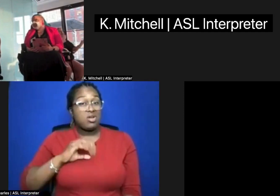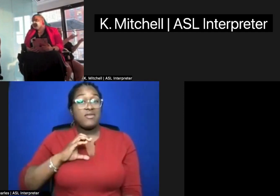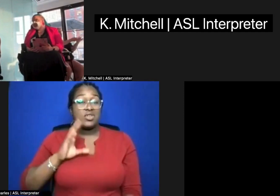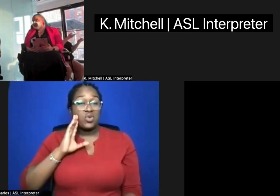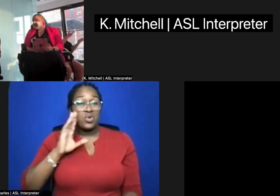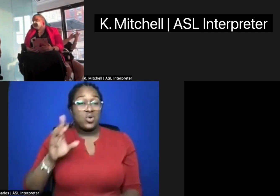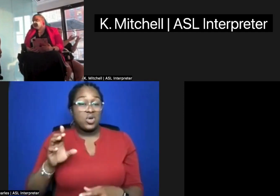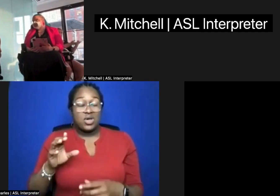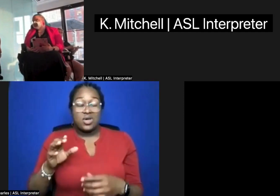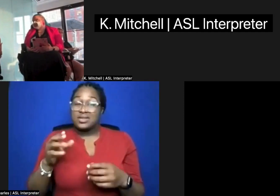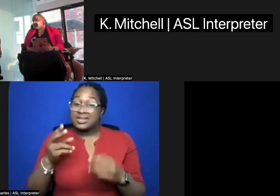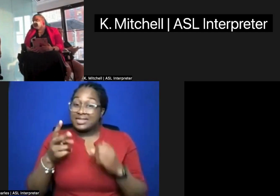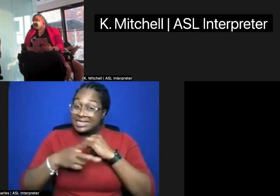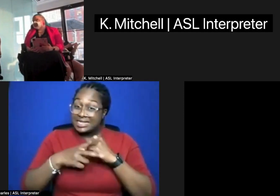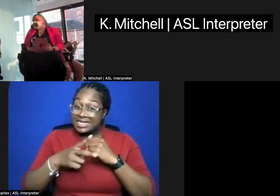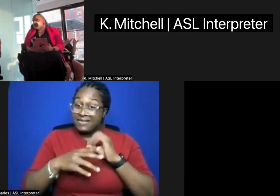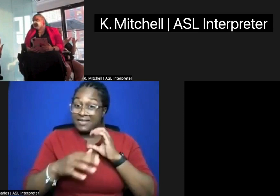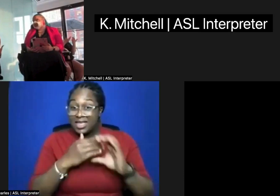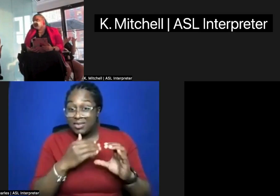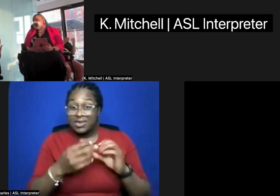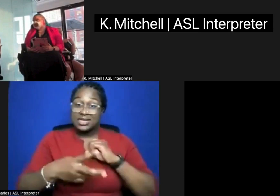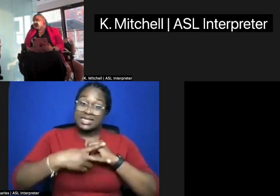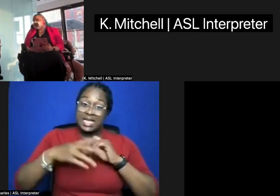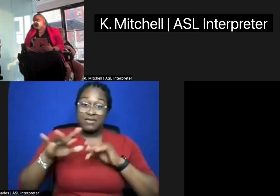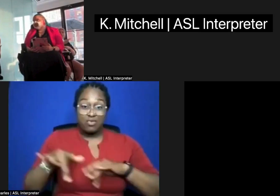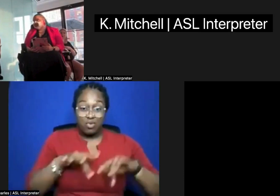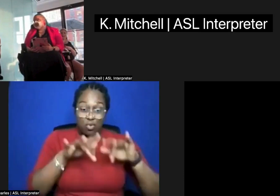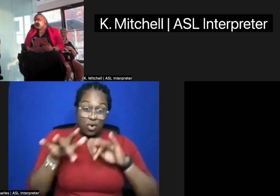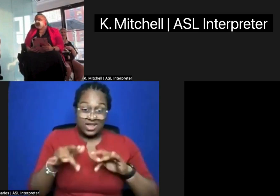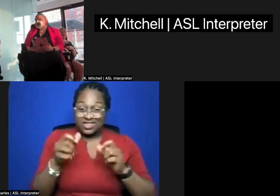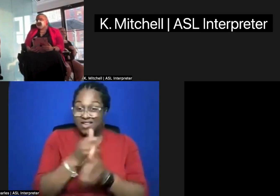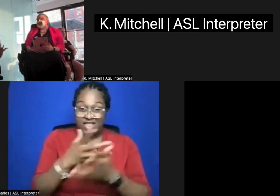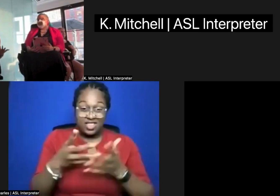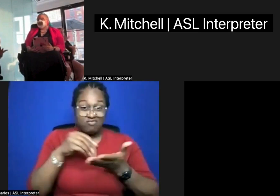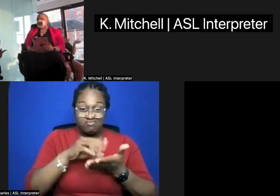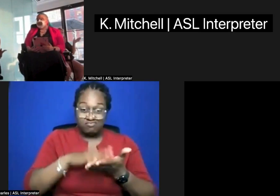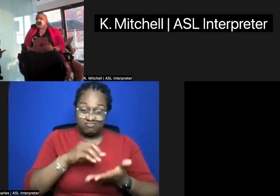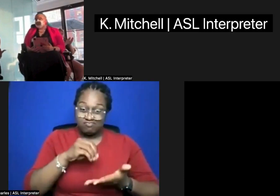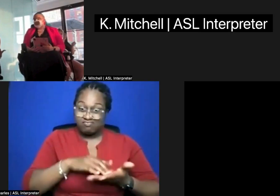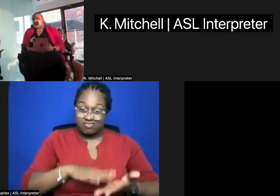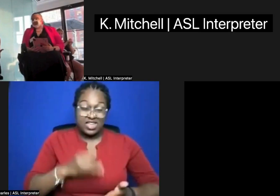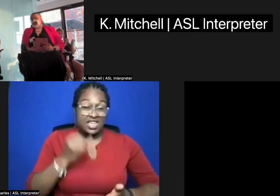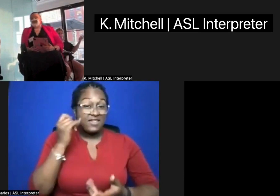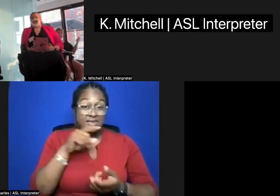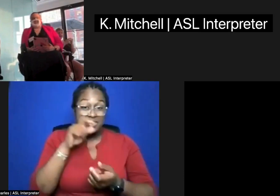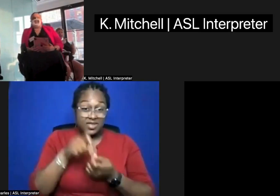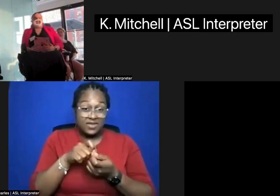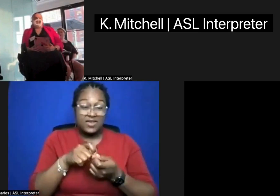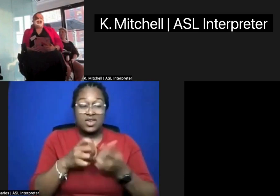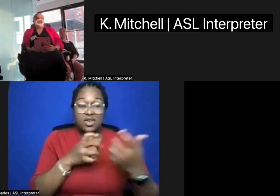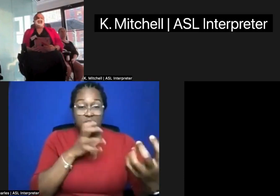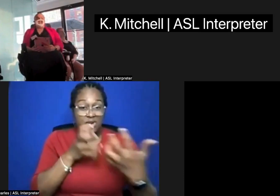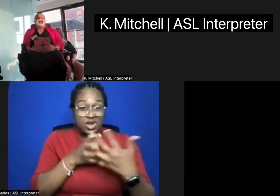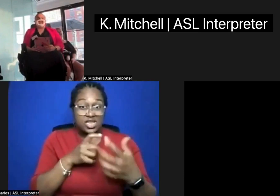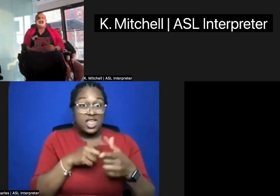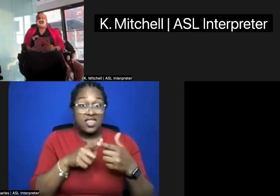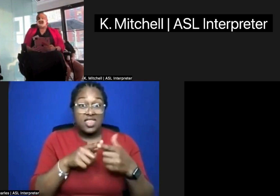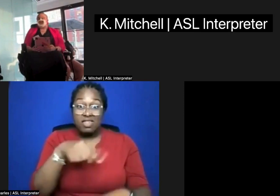do have those recordings of you going back and forth and requesting the specific accommodation. And if it's flat out denied, you need to talk to an attorney.